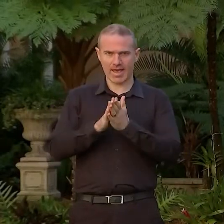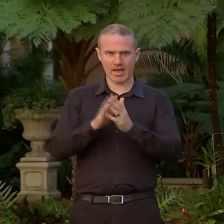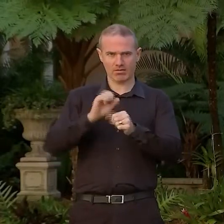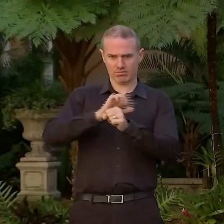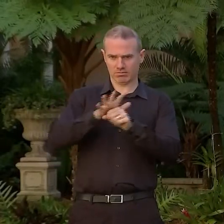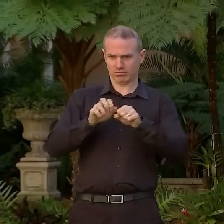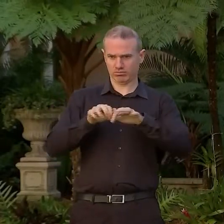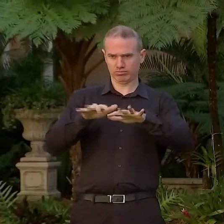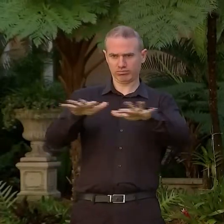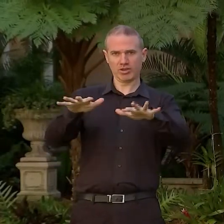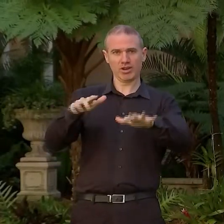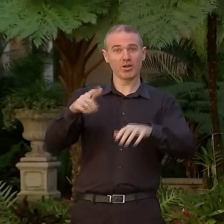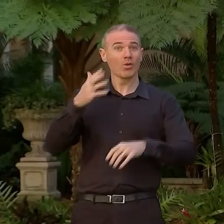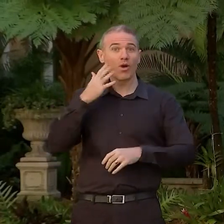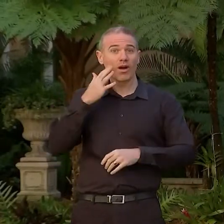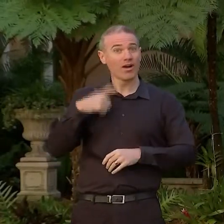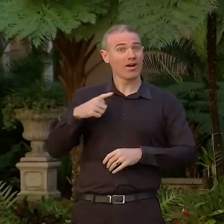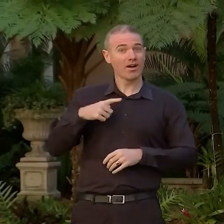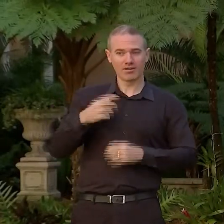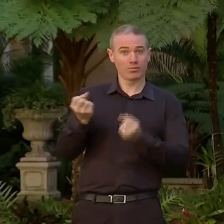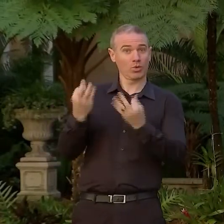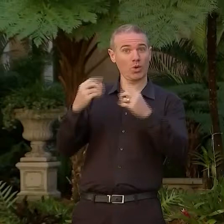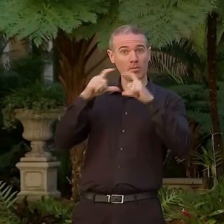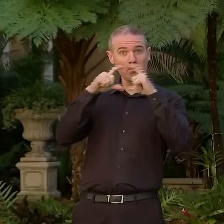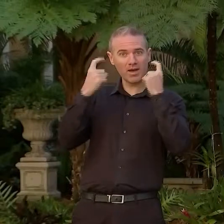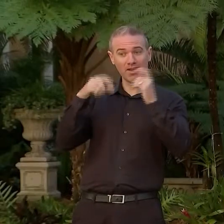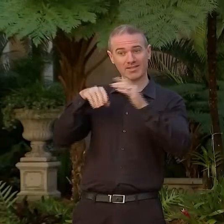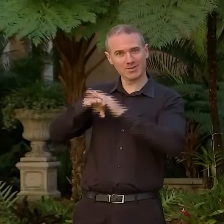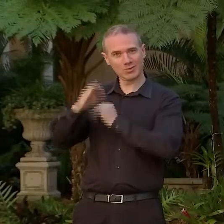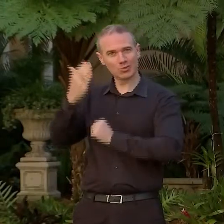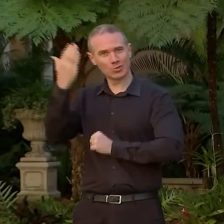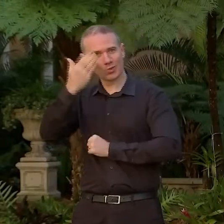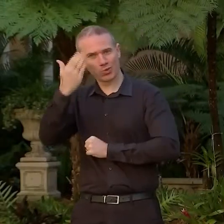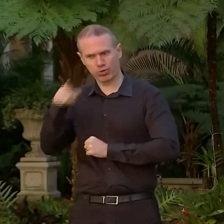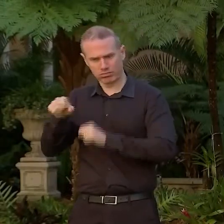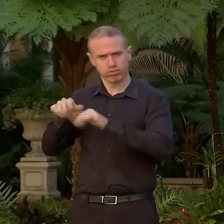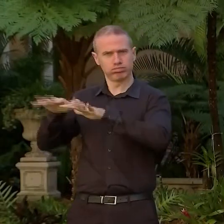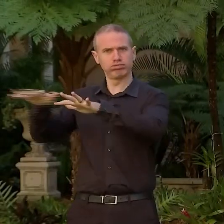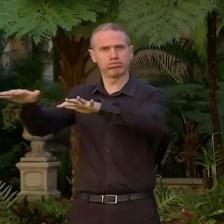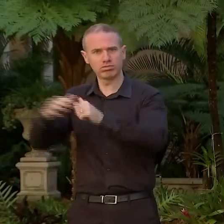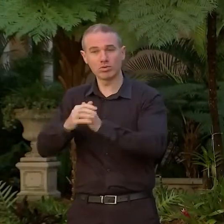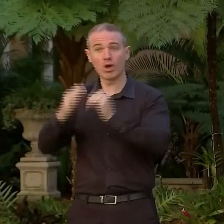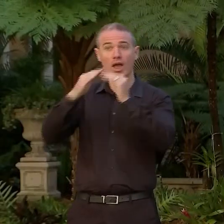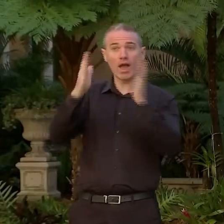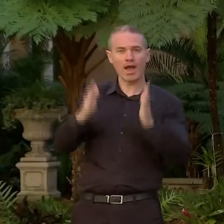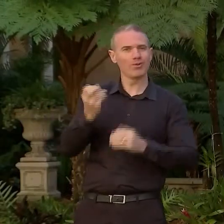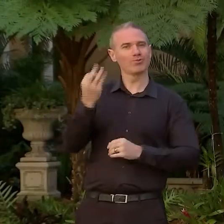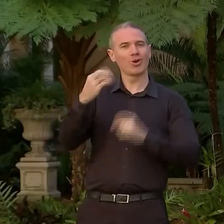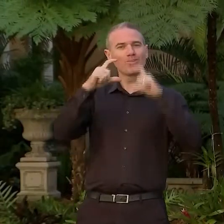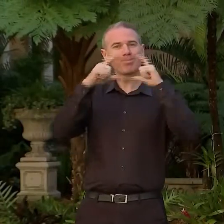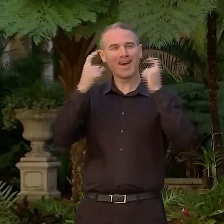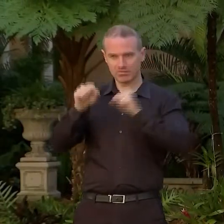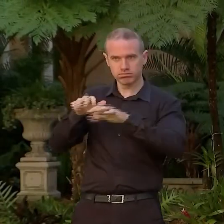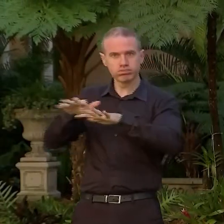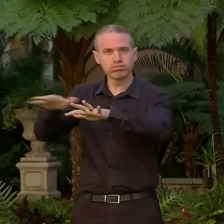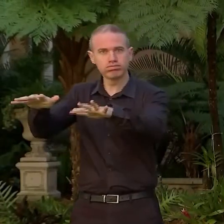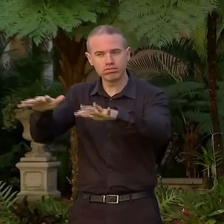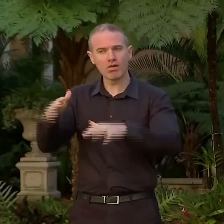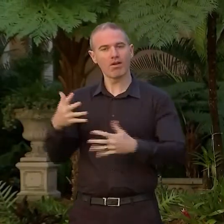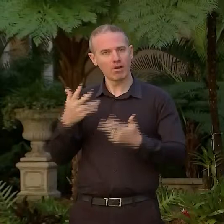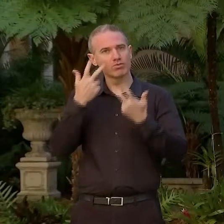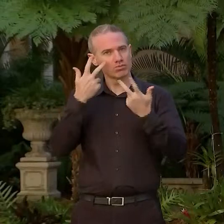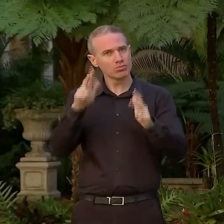didn't have masks, schools and in households. And that just underlines how valuable masks have been at controlling spread in